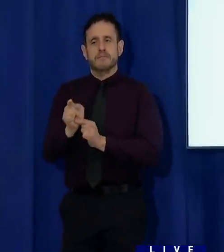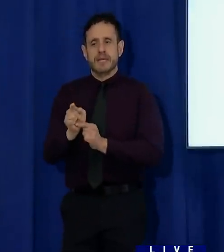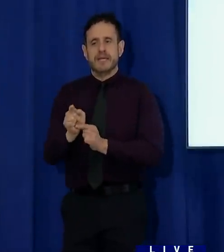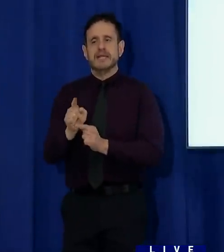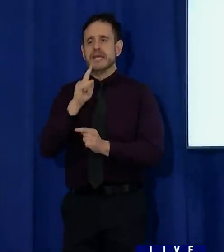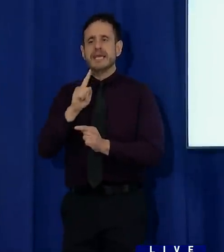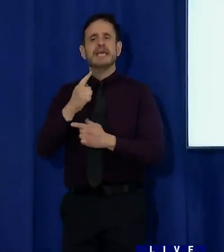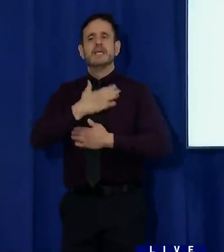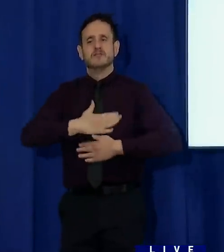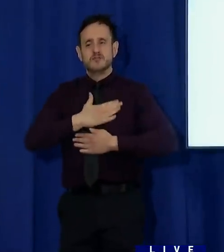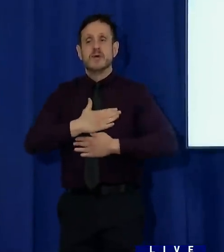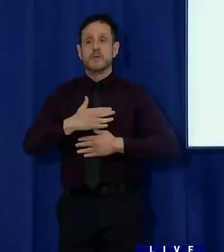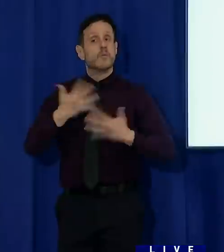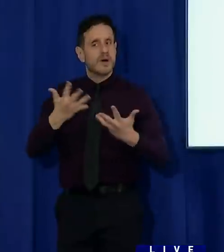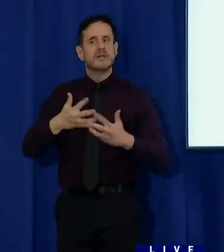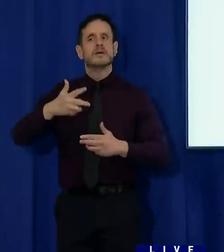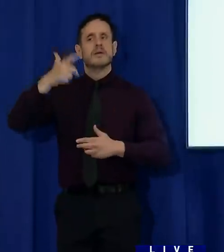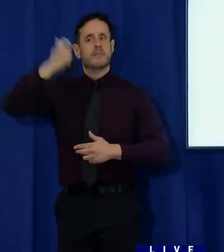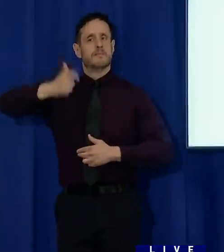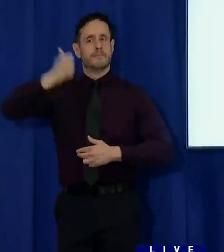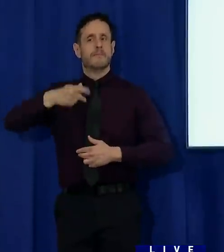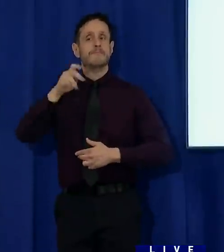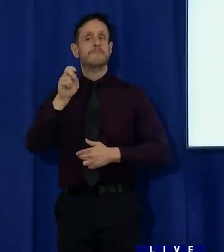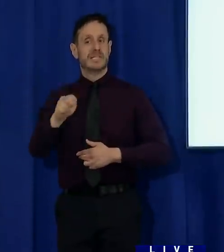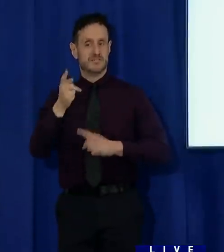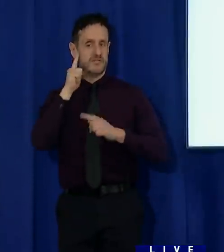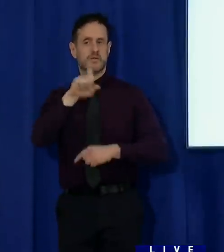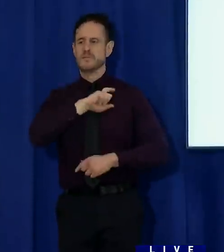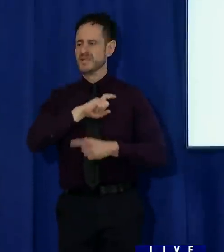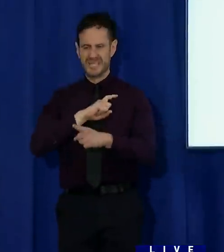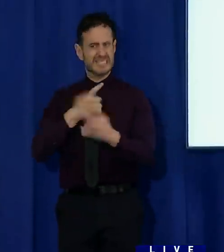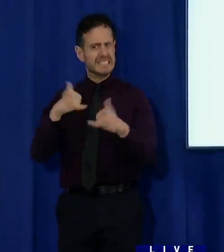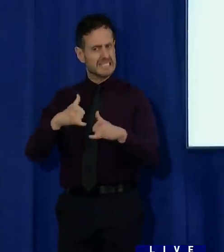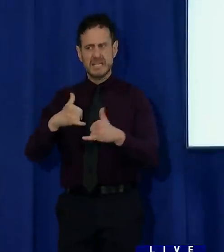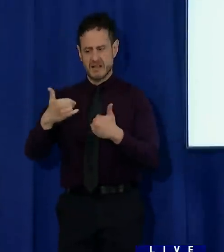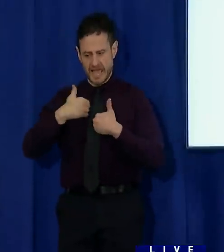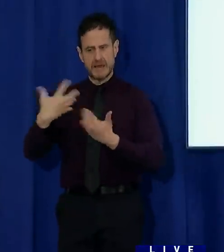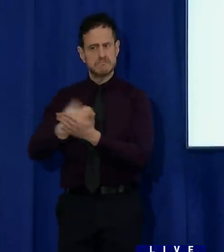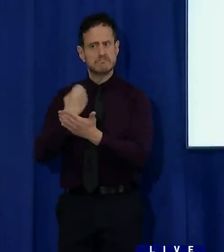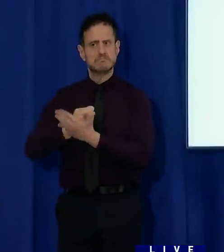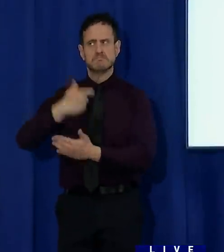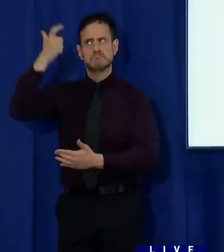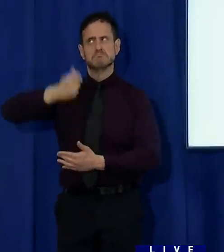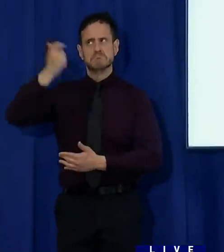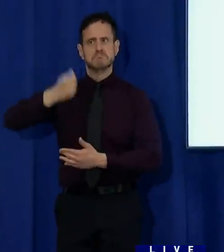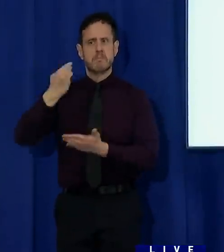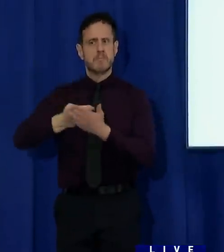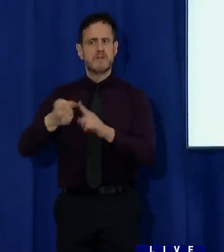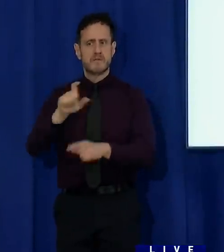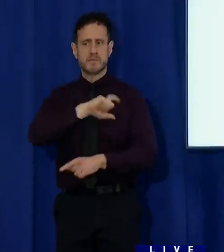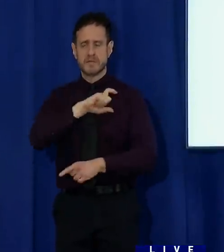pension. There's nothing right about that. That's offensive.